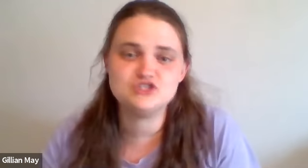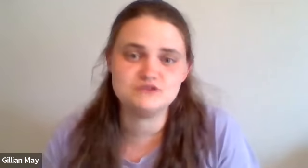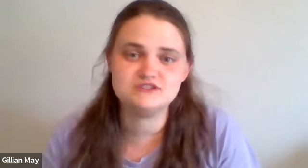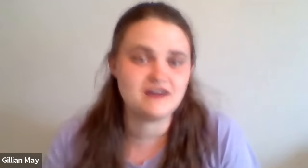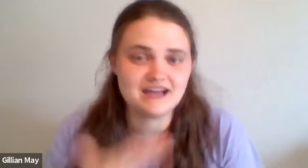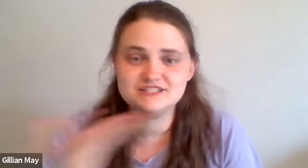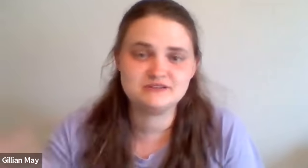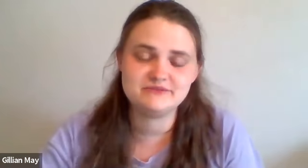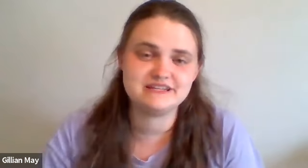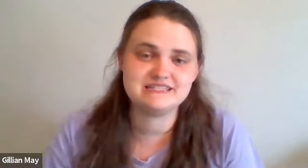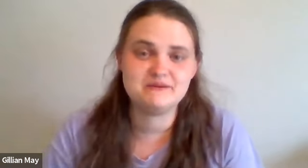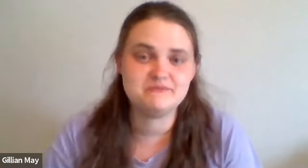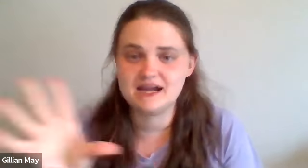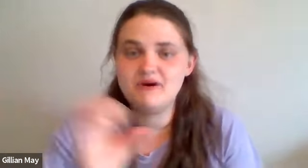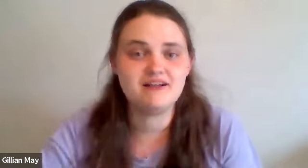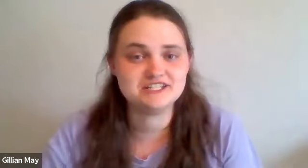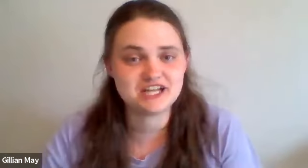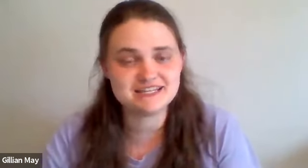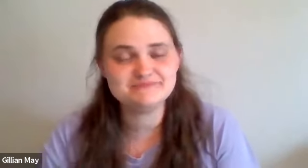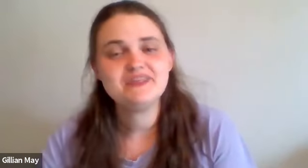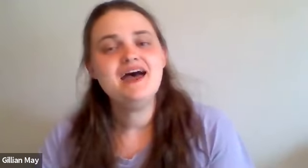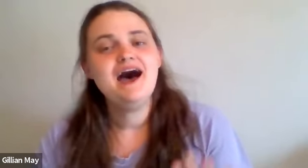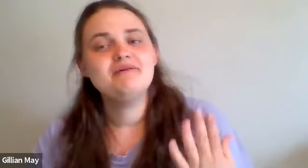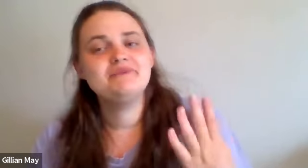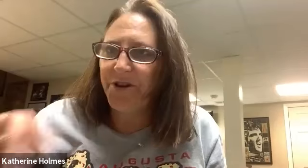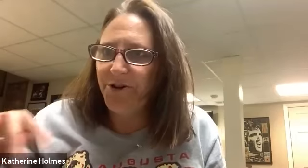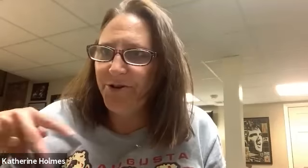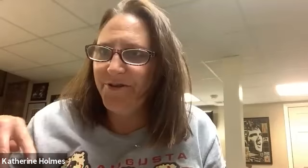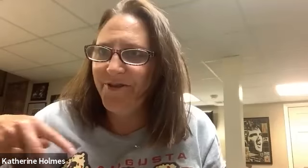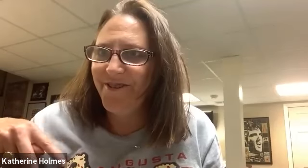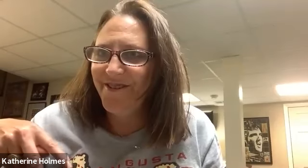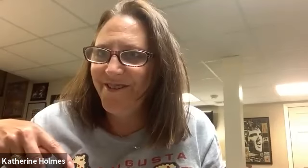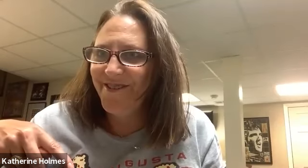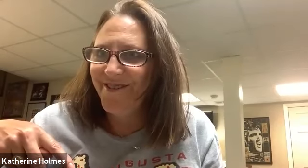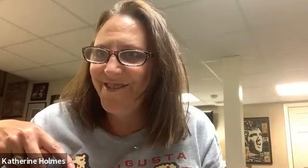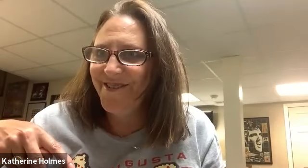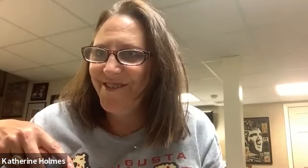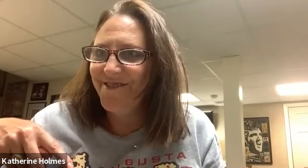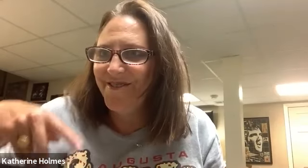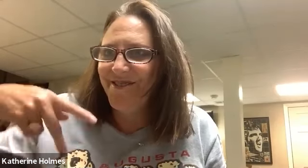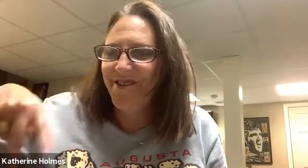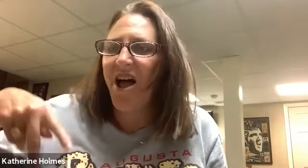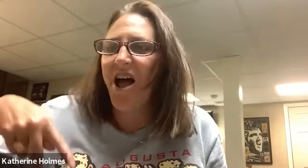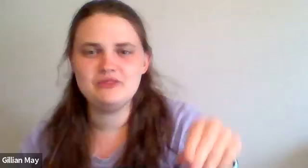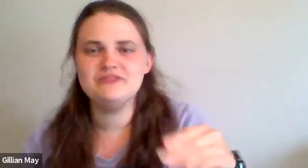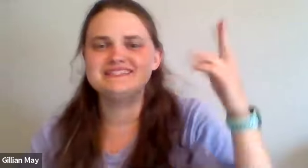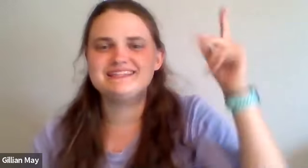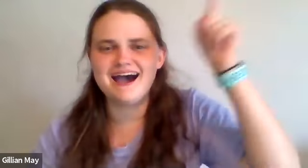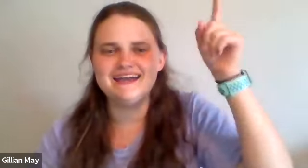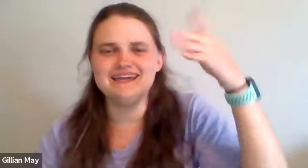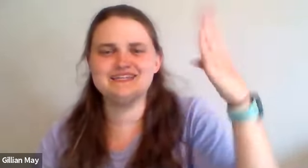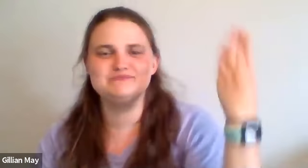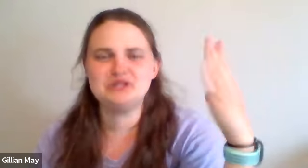so sorry. I screamed with excitement. I apologize. That was blue? So this is purple, but he said no, the sky is